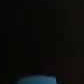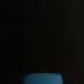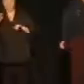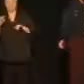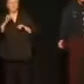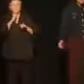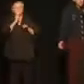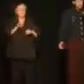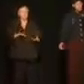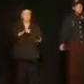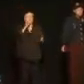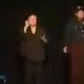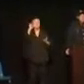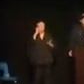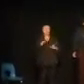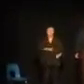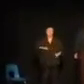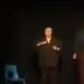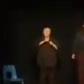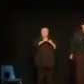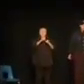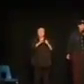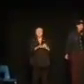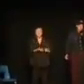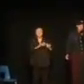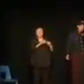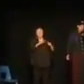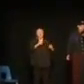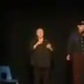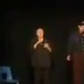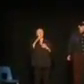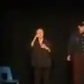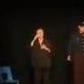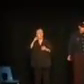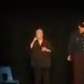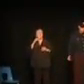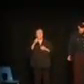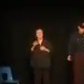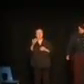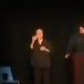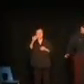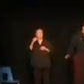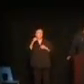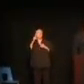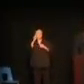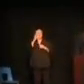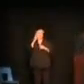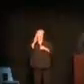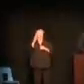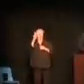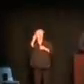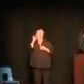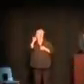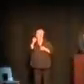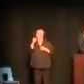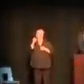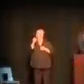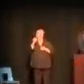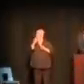battling this fire from the CAL FIRE San Diego unit. If we could just take a moment, please. Thank you.